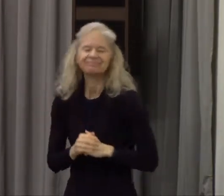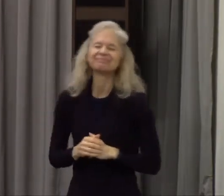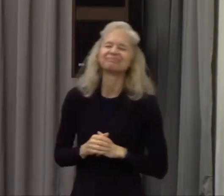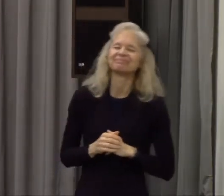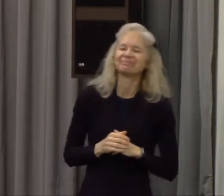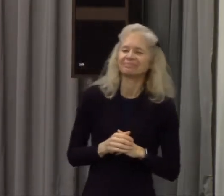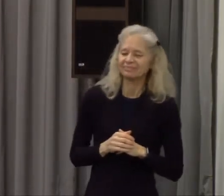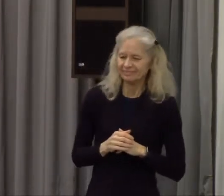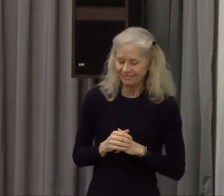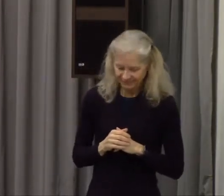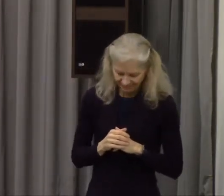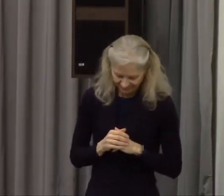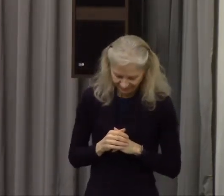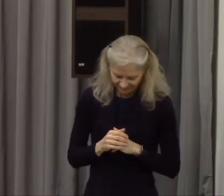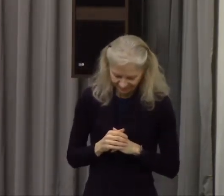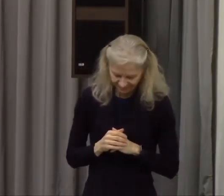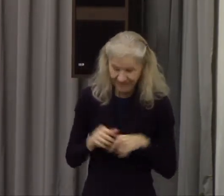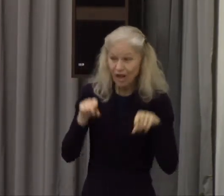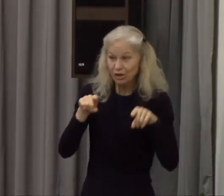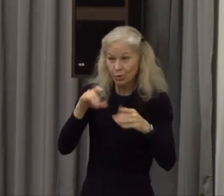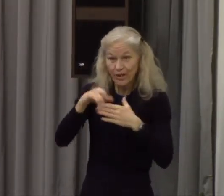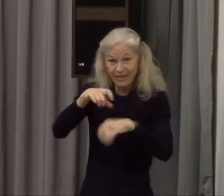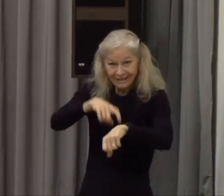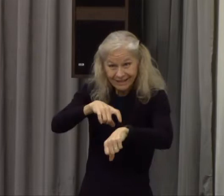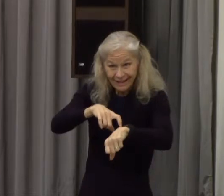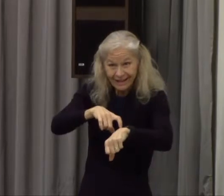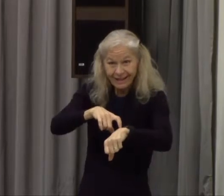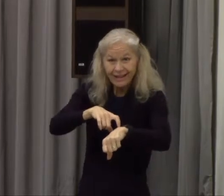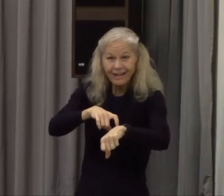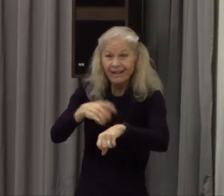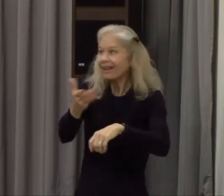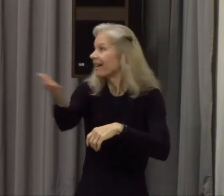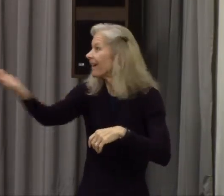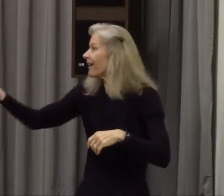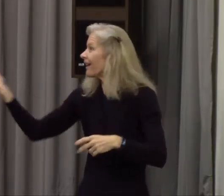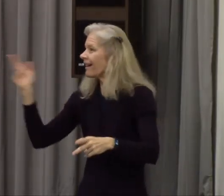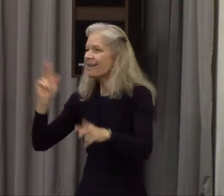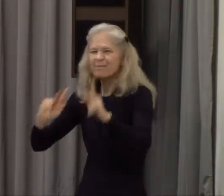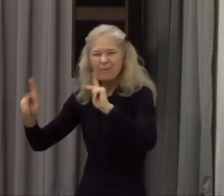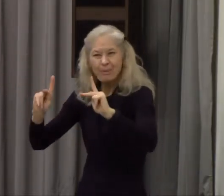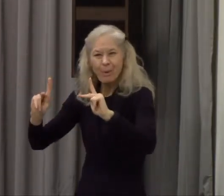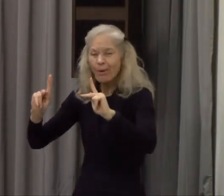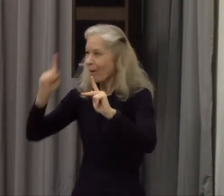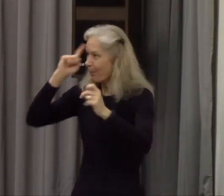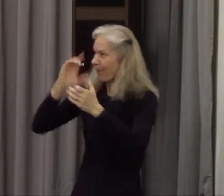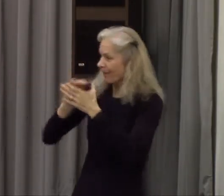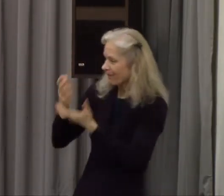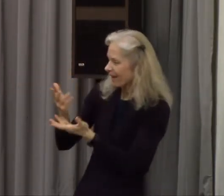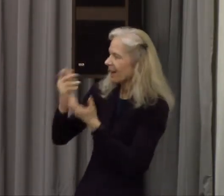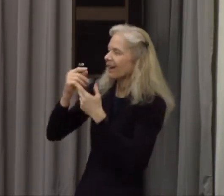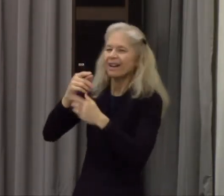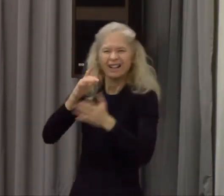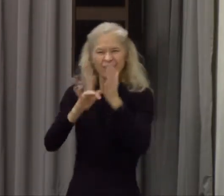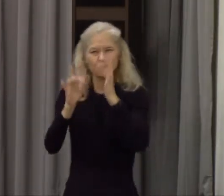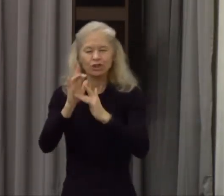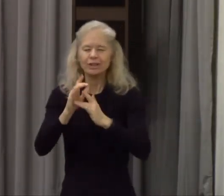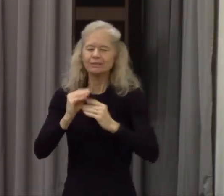"In that hour, Jesus rejoiced in spirit and said, I thank thee, O Father, Lord of heaven and earth," here it